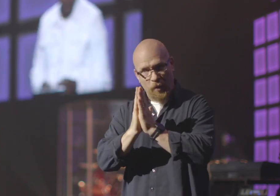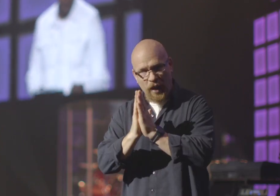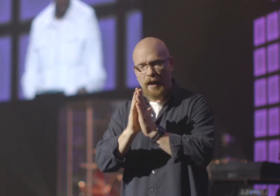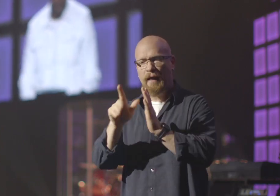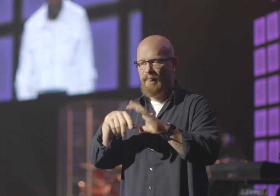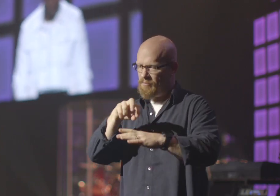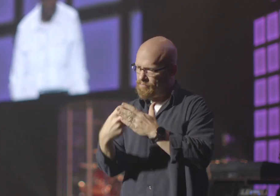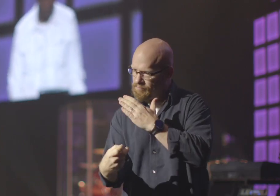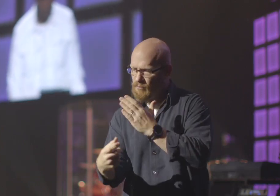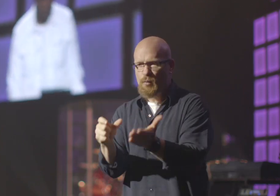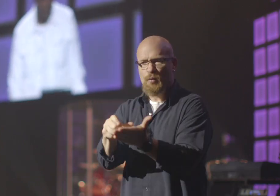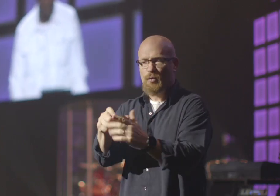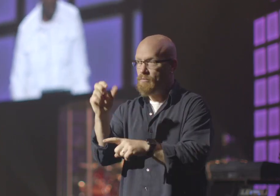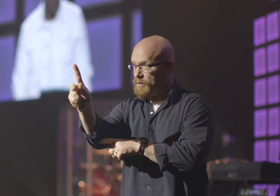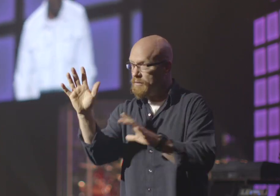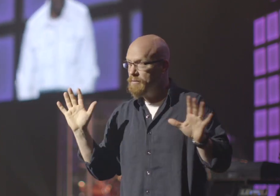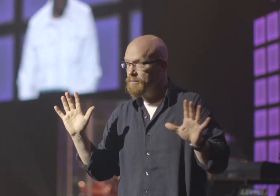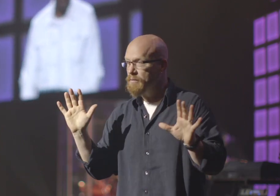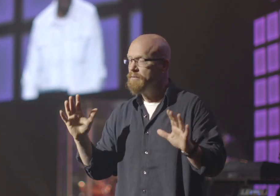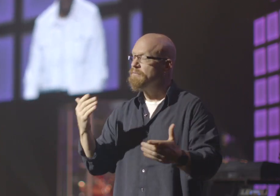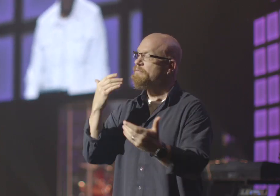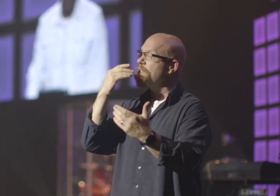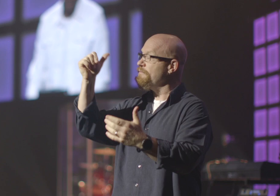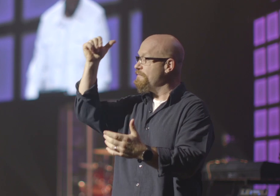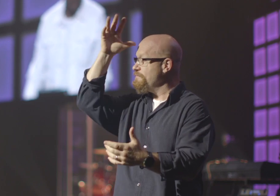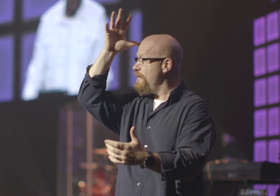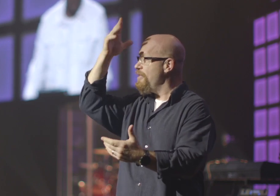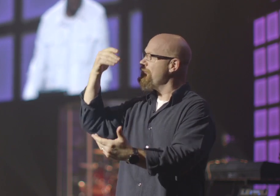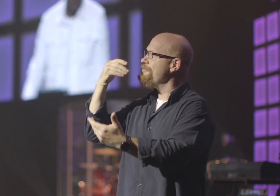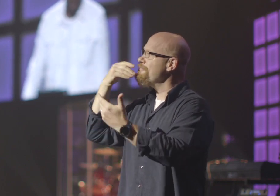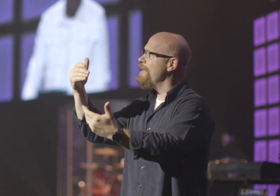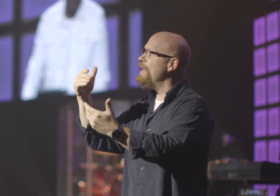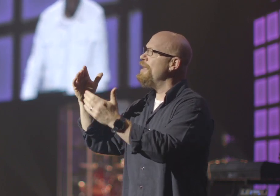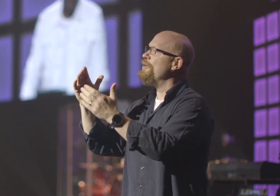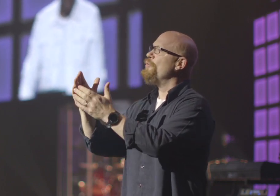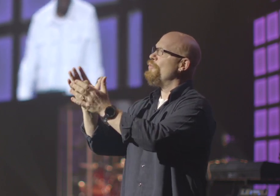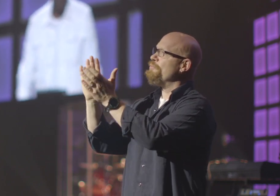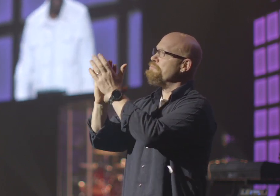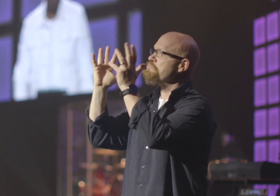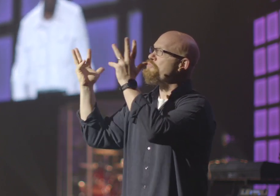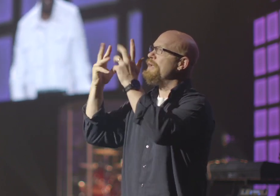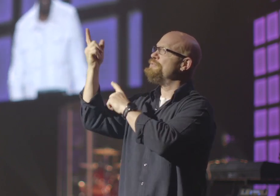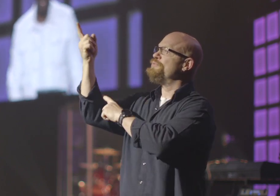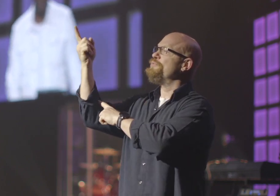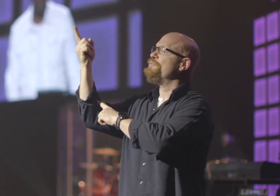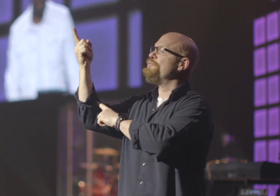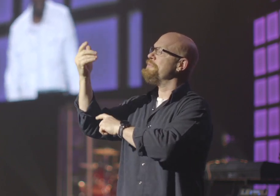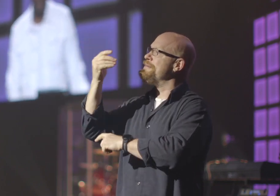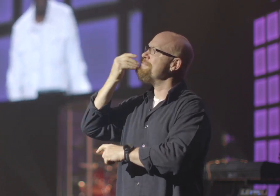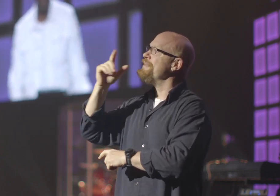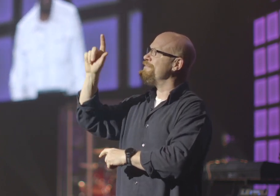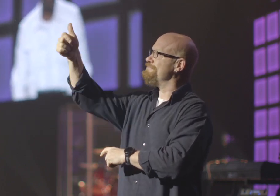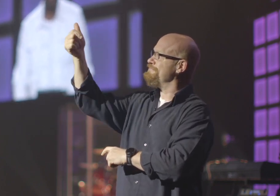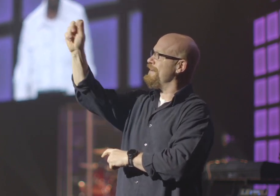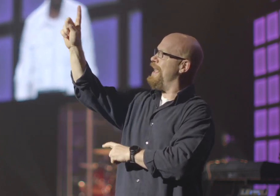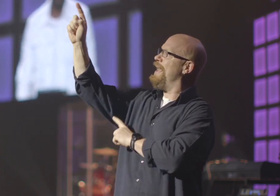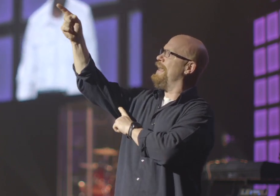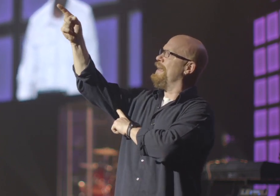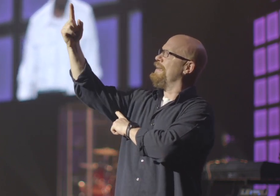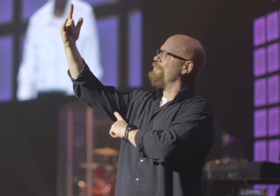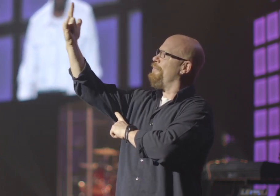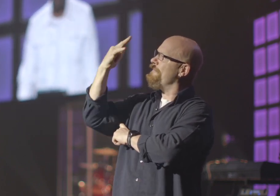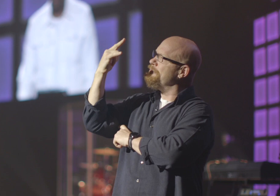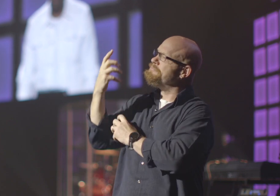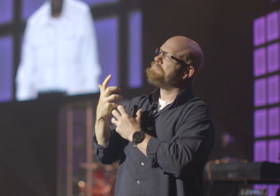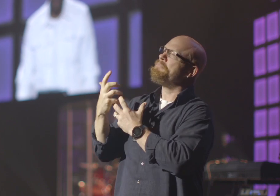the Word. Amen? Amen. Father, we thank you and praise you as always for who you are. We thank you for being God all by yourself. Thank you for loving us